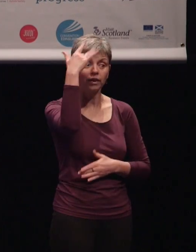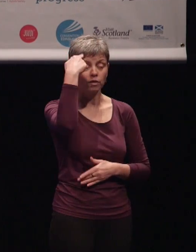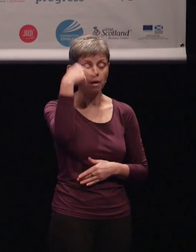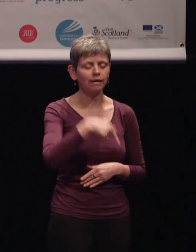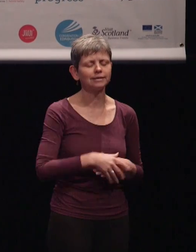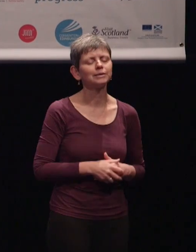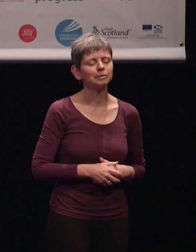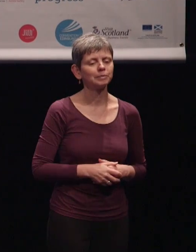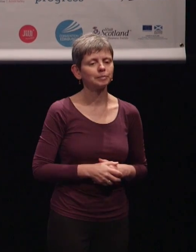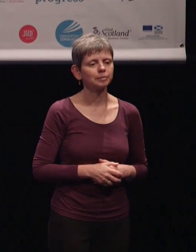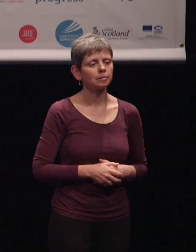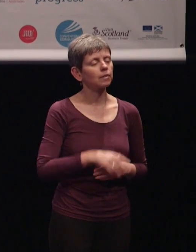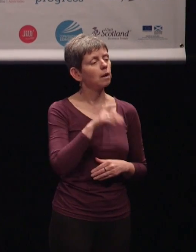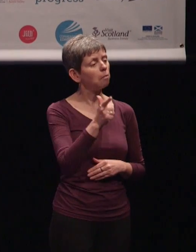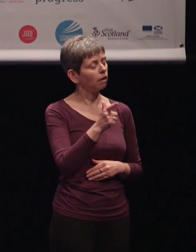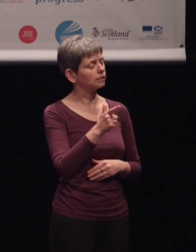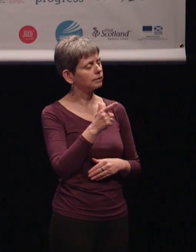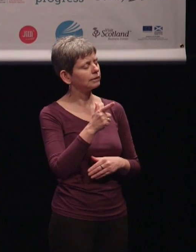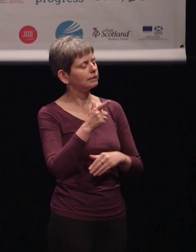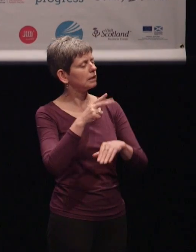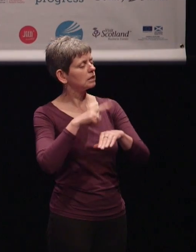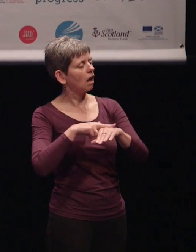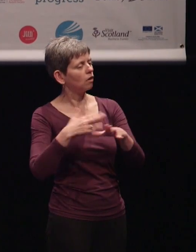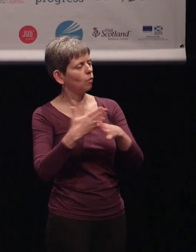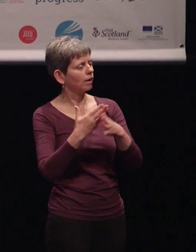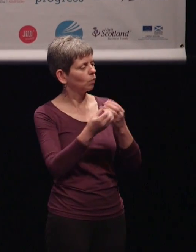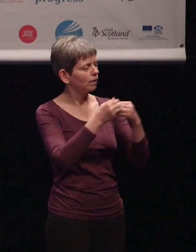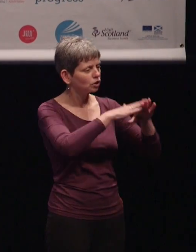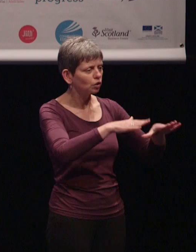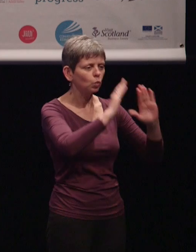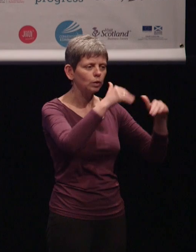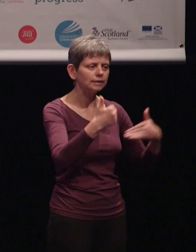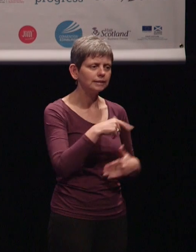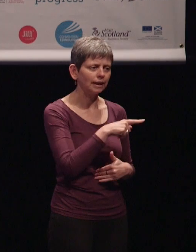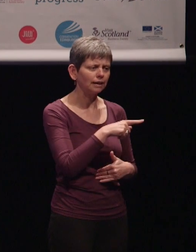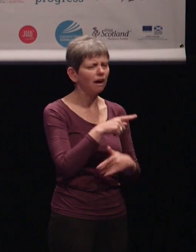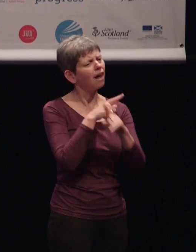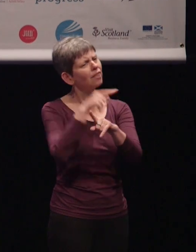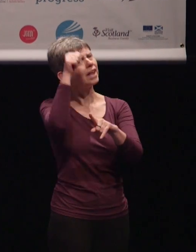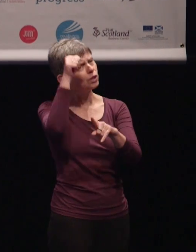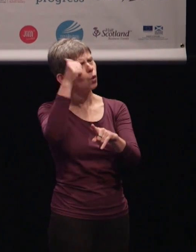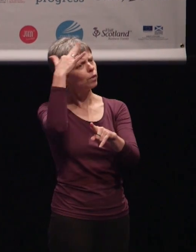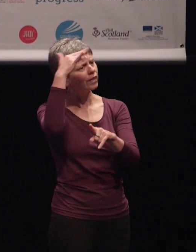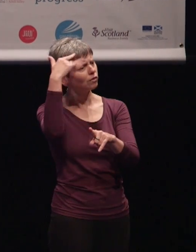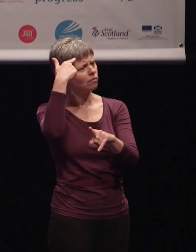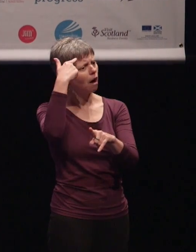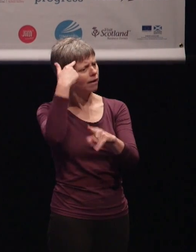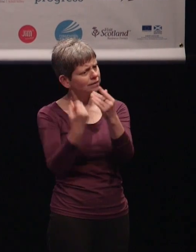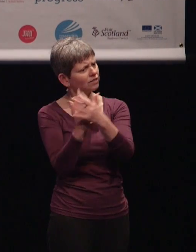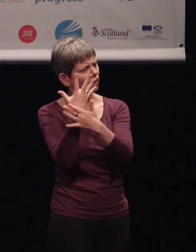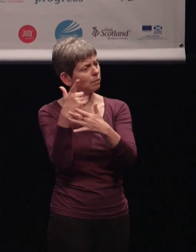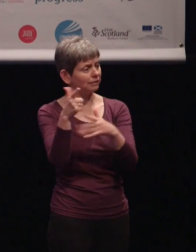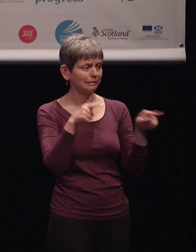in staff who work in autism is that although they know that theory of mind, the development